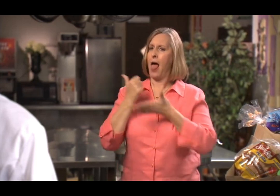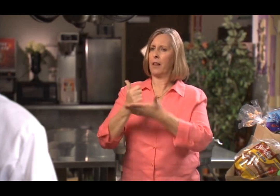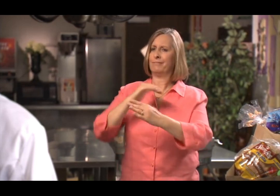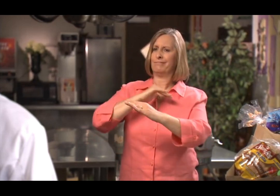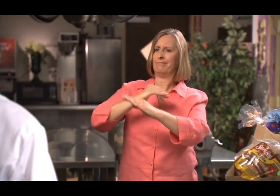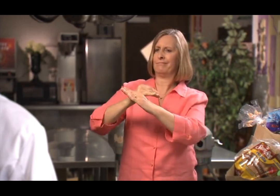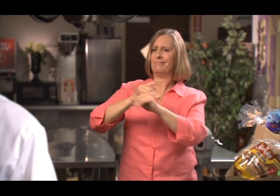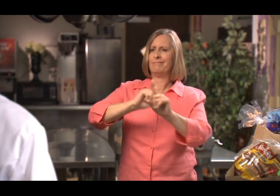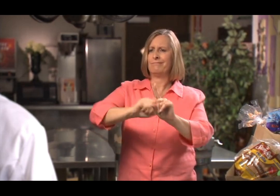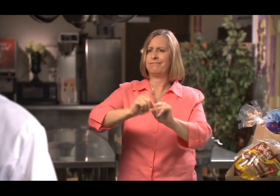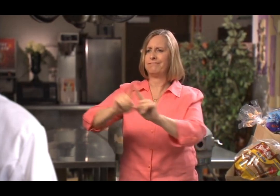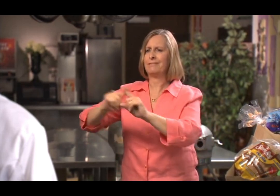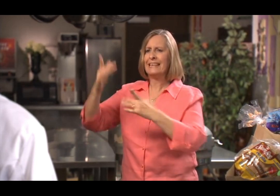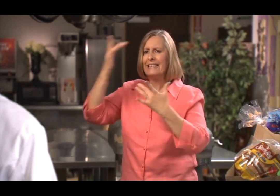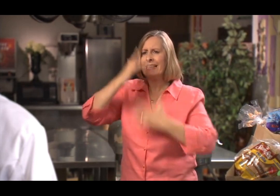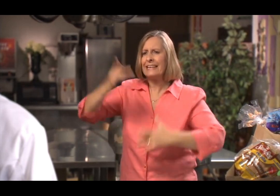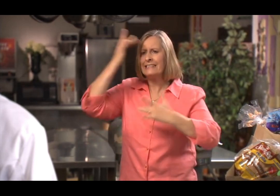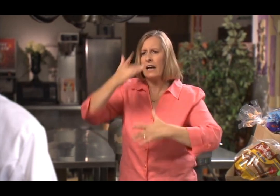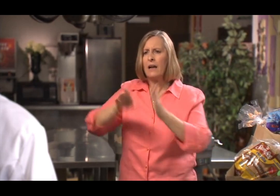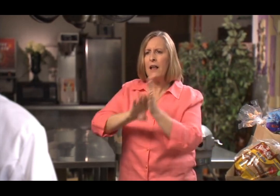against developing many different diseases,